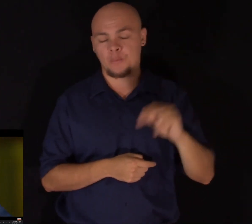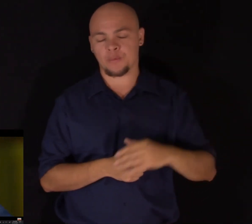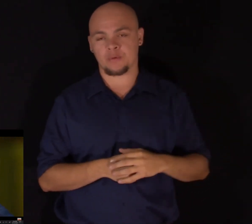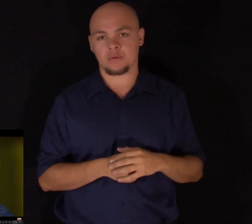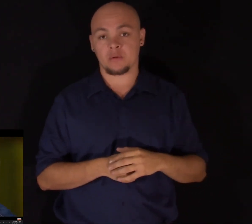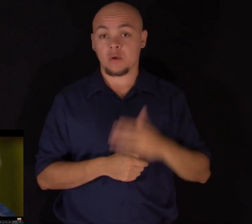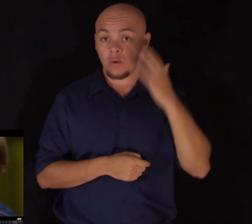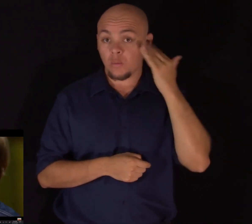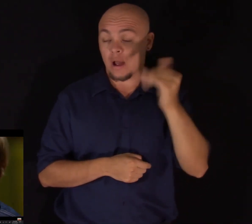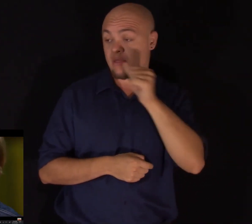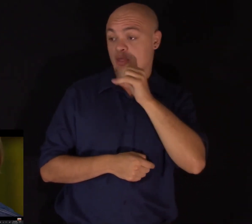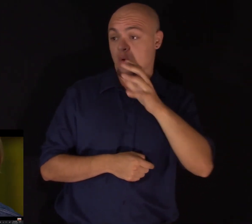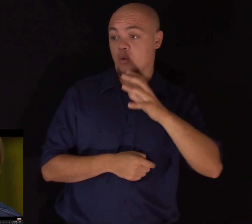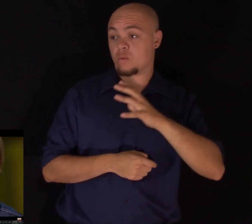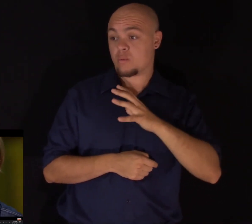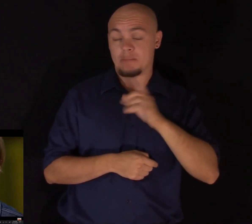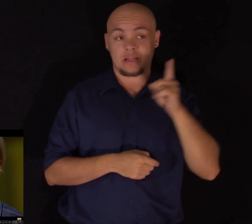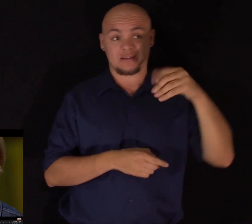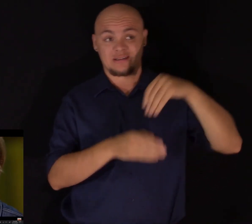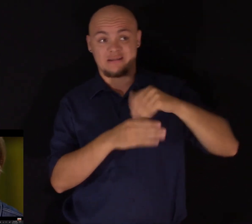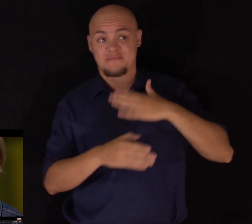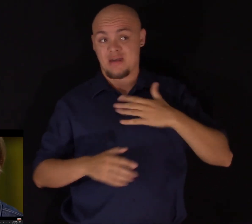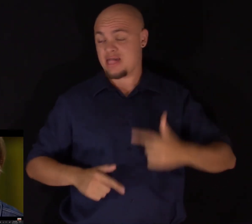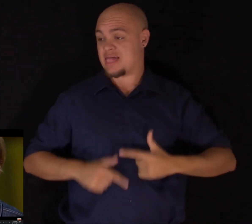Because the women in my life are harder on me than anyone else.